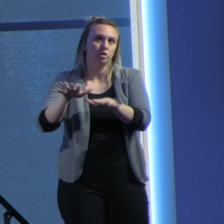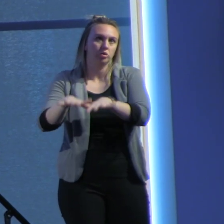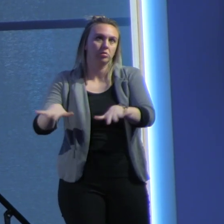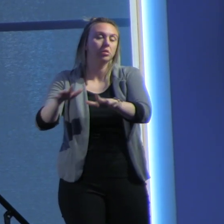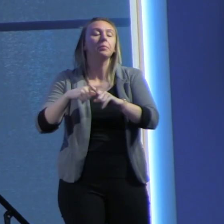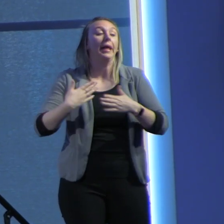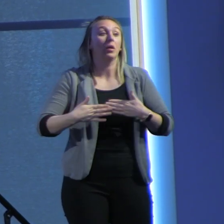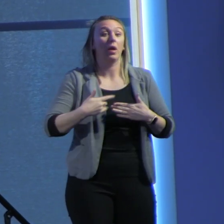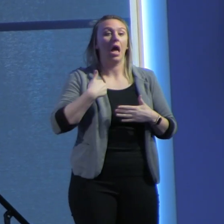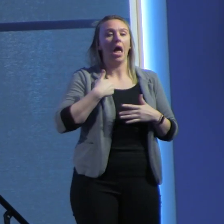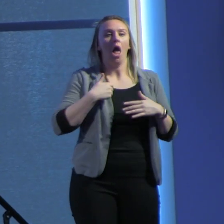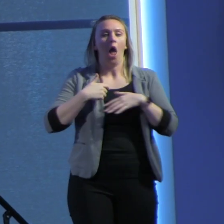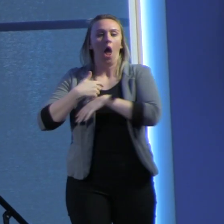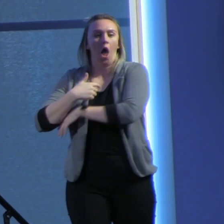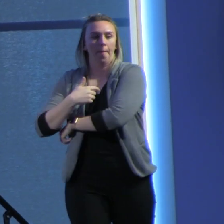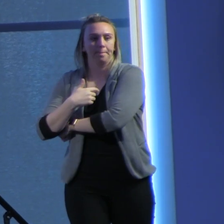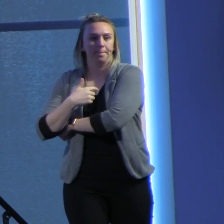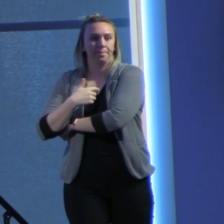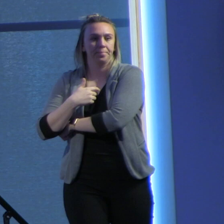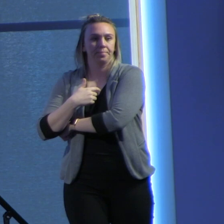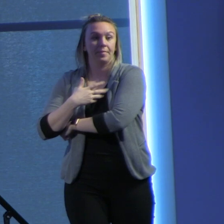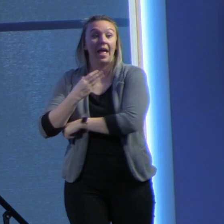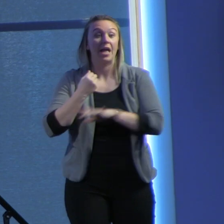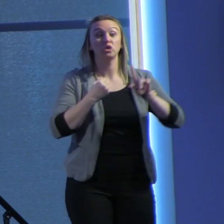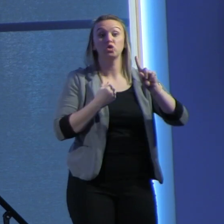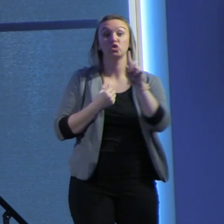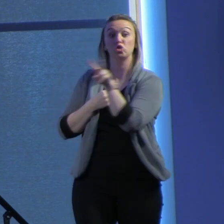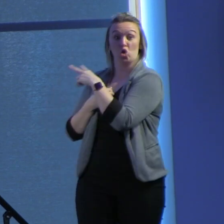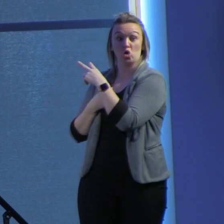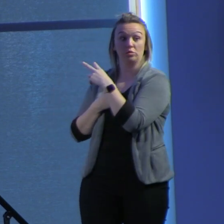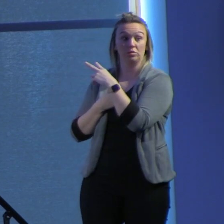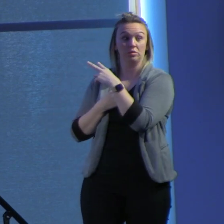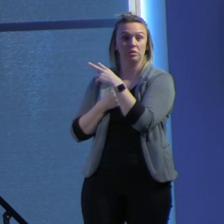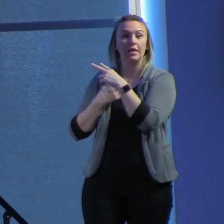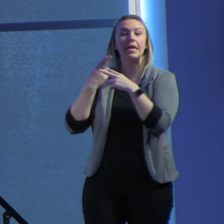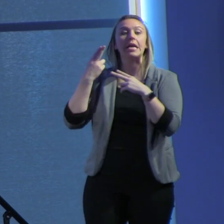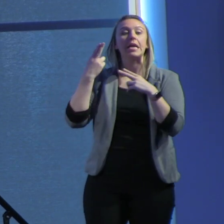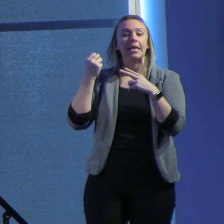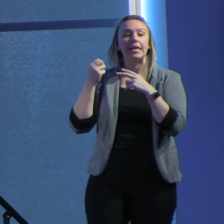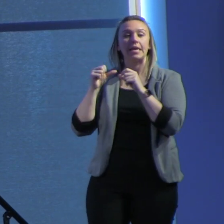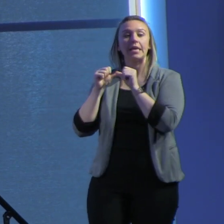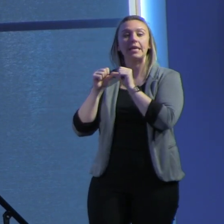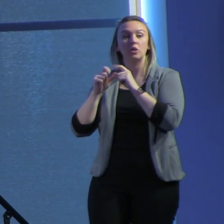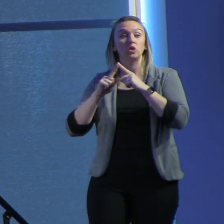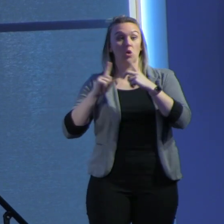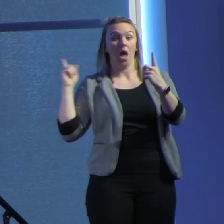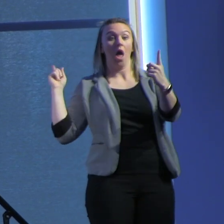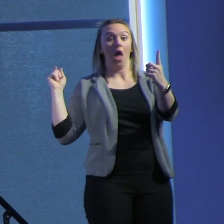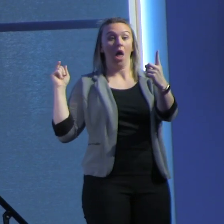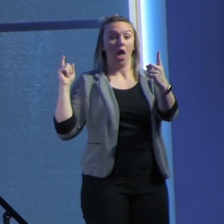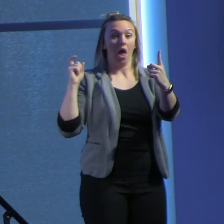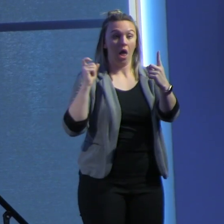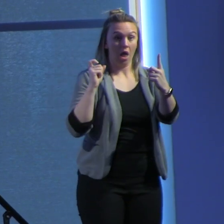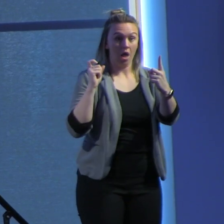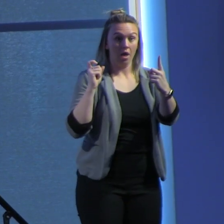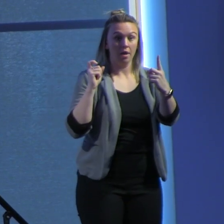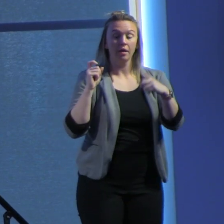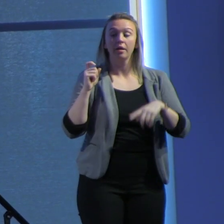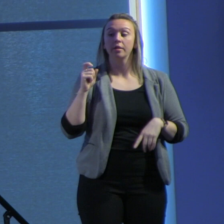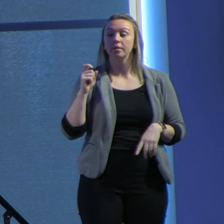like out of reflex, I just reached into my purse and turned around, and he continued to advance. And I put